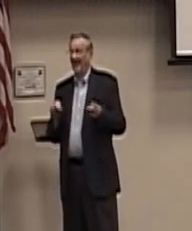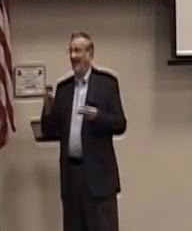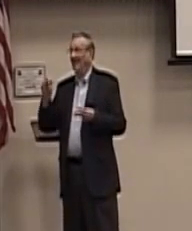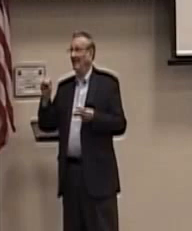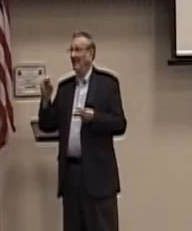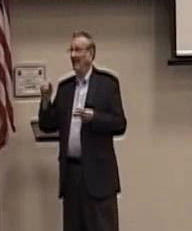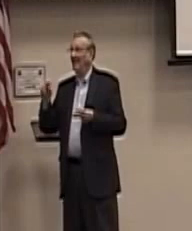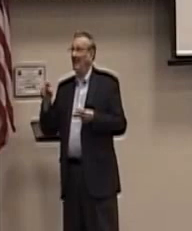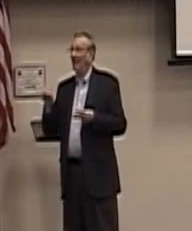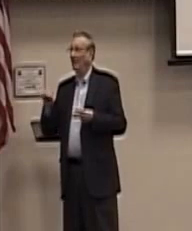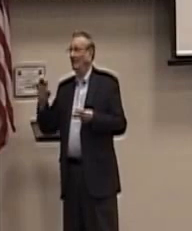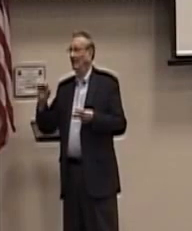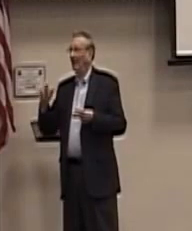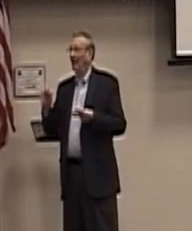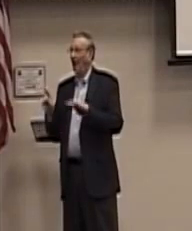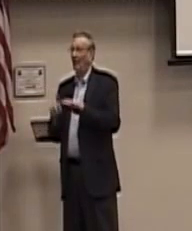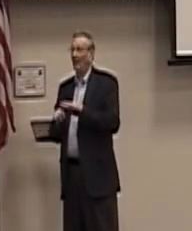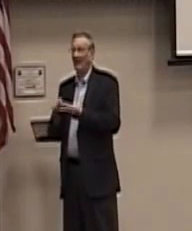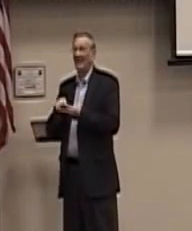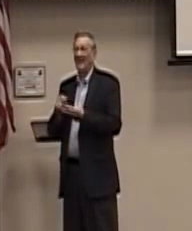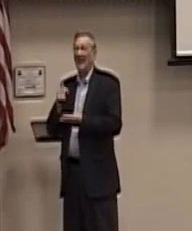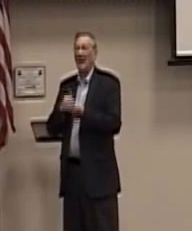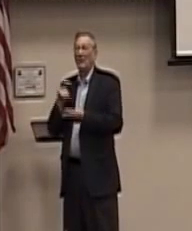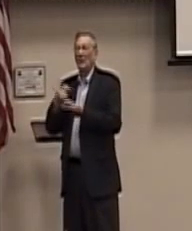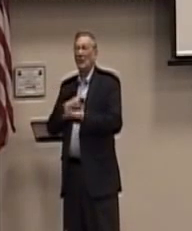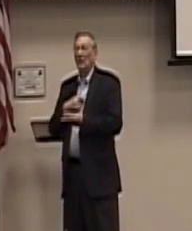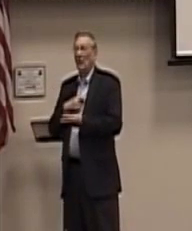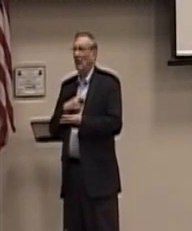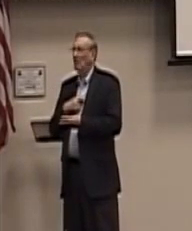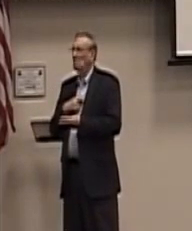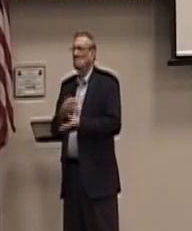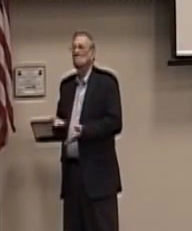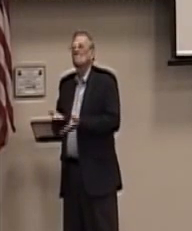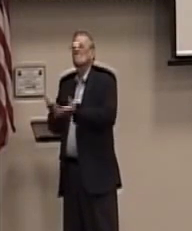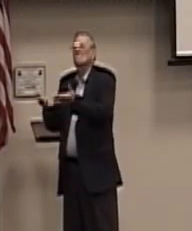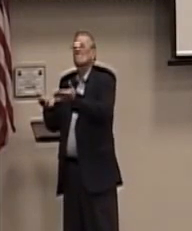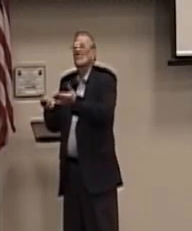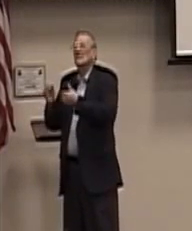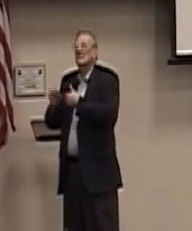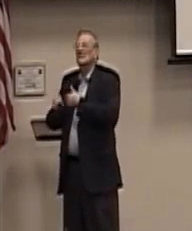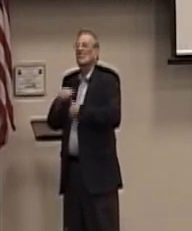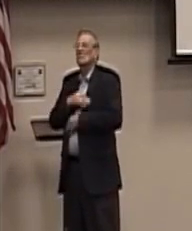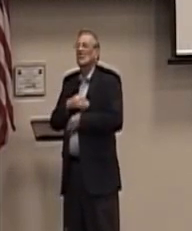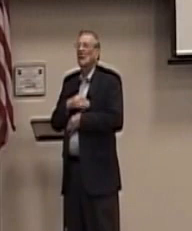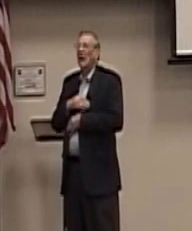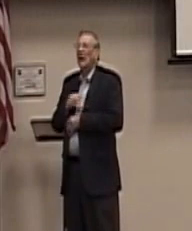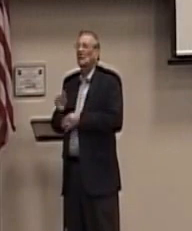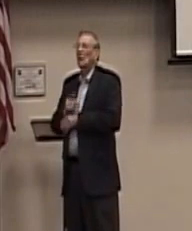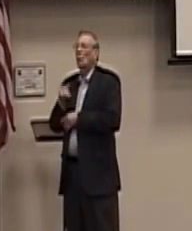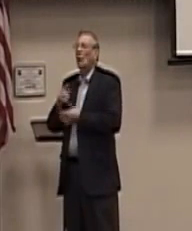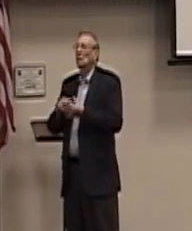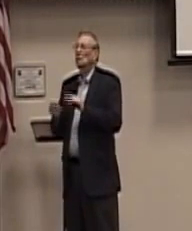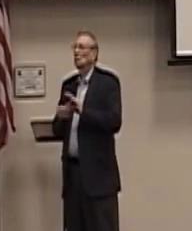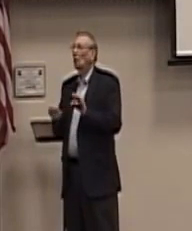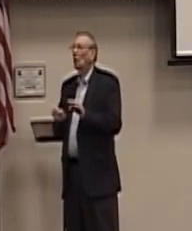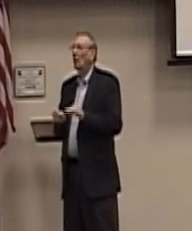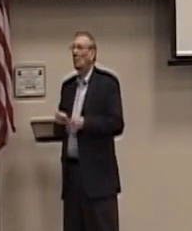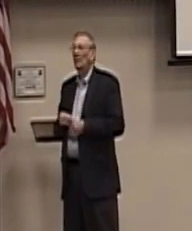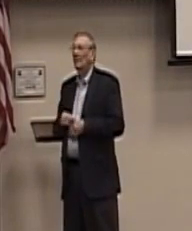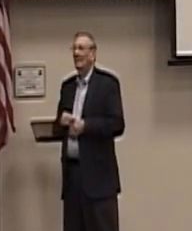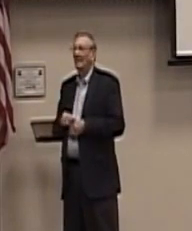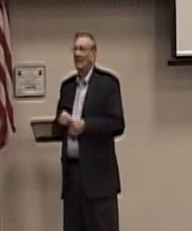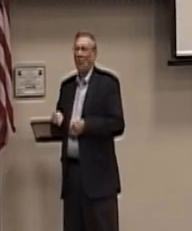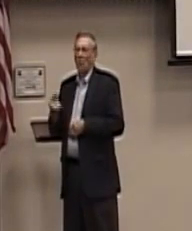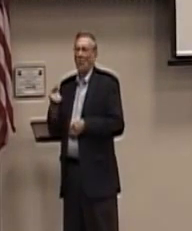Clark. Every year when I make the Sunset Mission presentation, I like to share one story. That's usually all I have time for from the